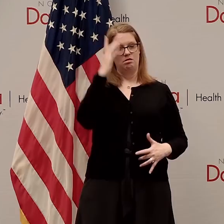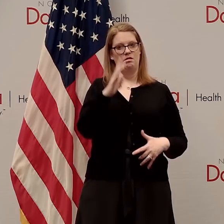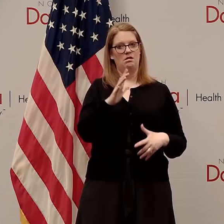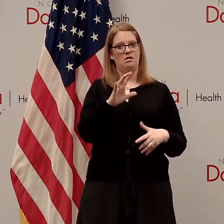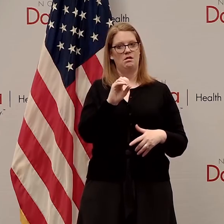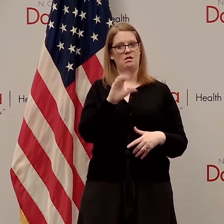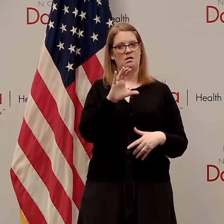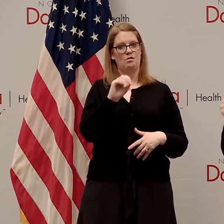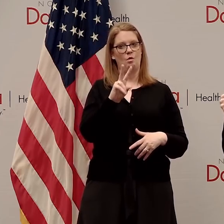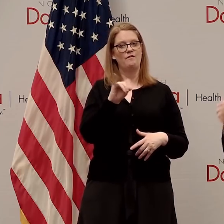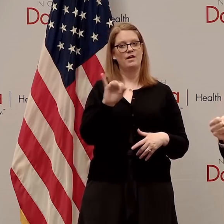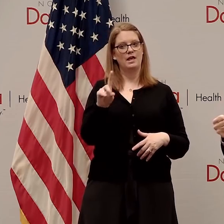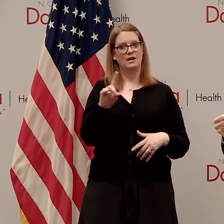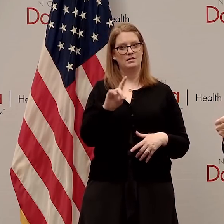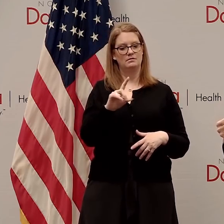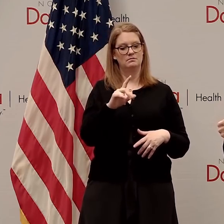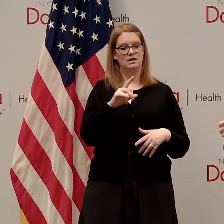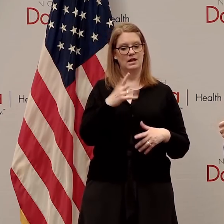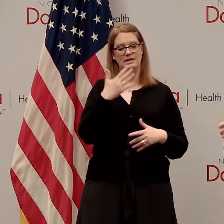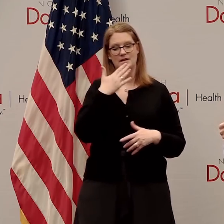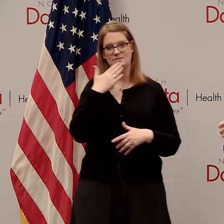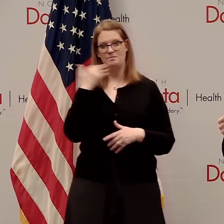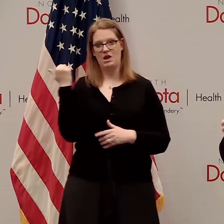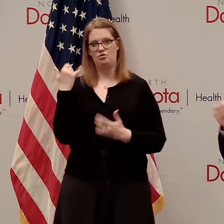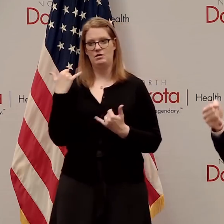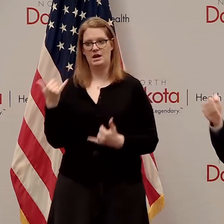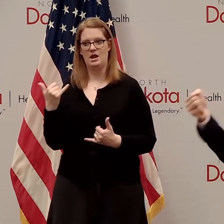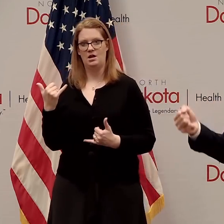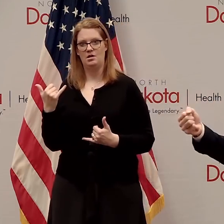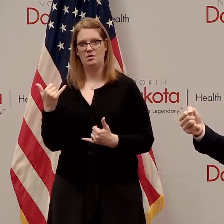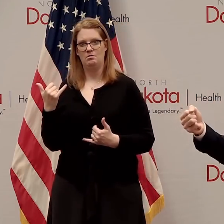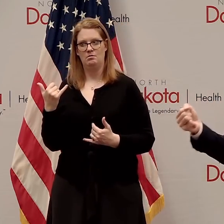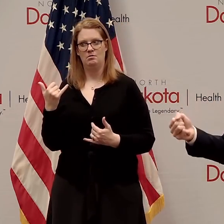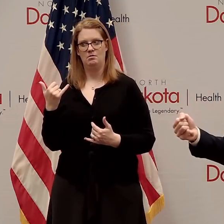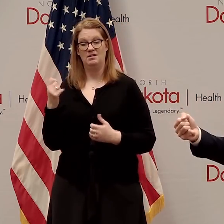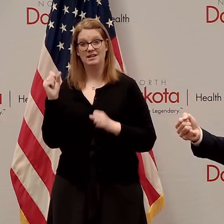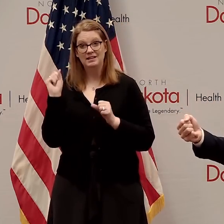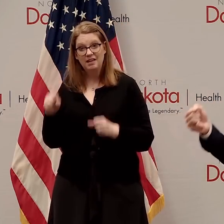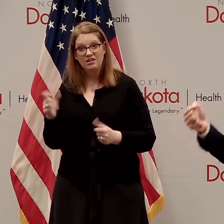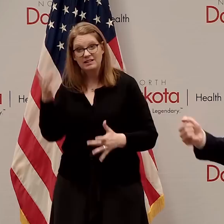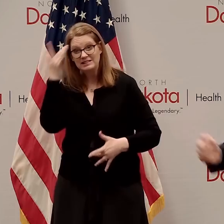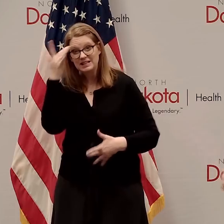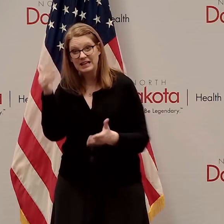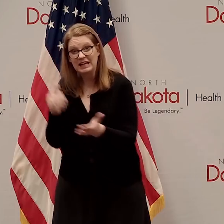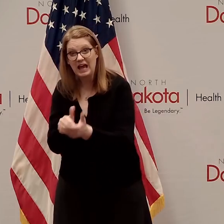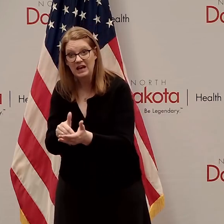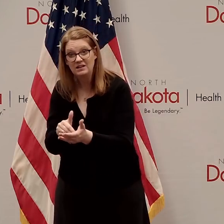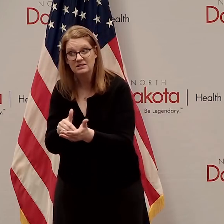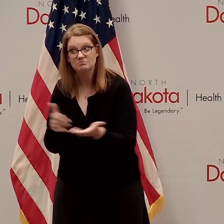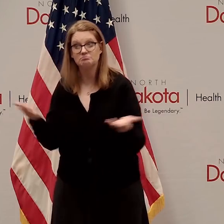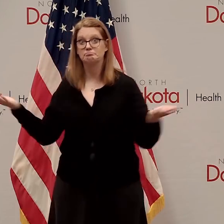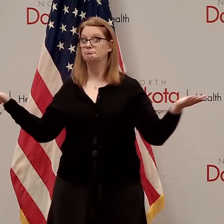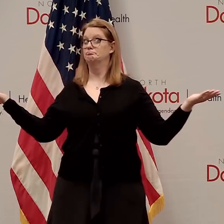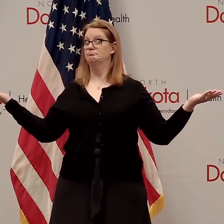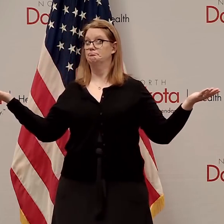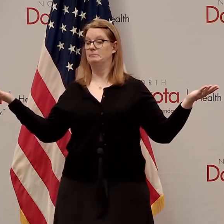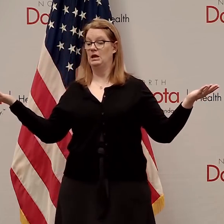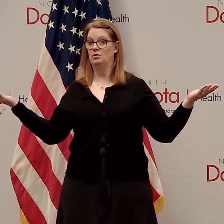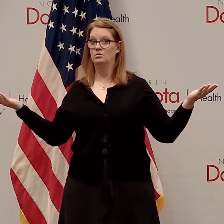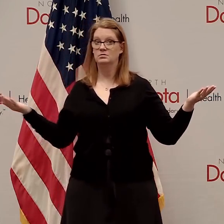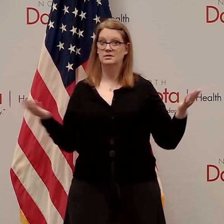get better, even if they've got antibodies in their blood, can they get reinfected or not? That is still an unknown question.